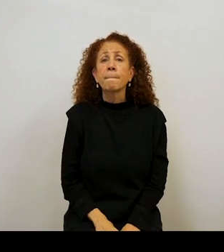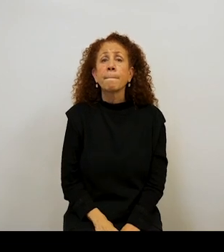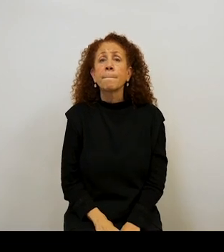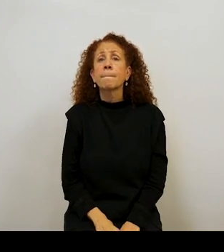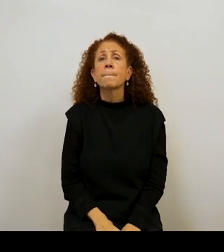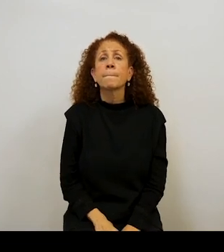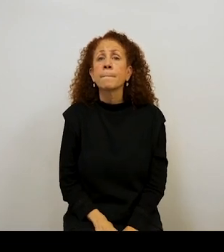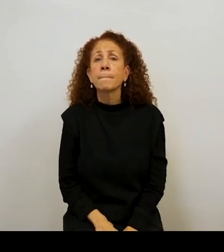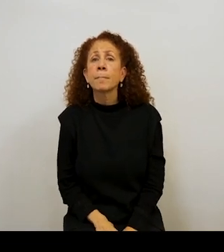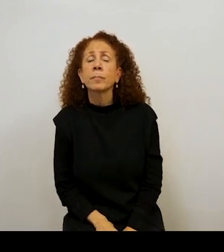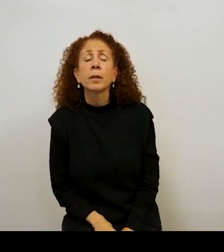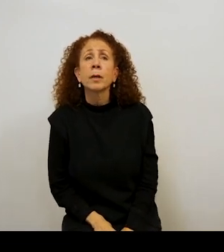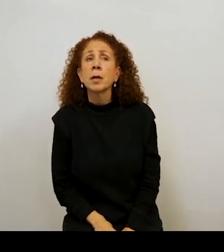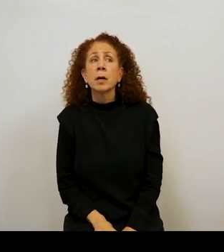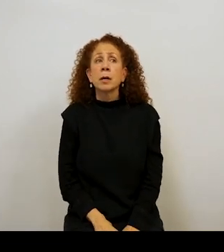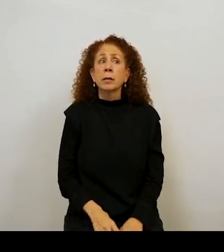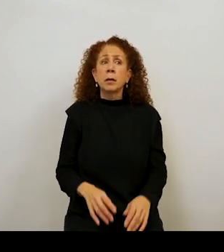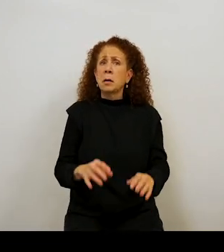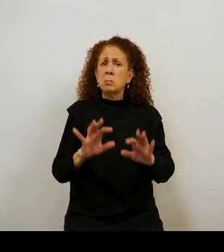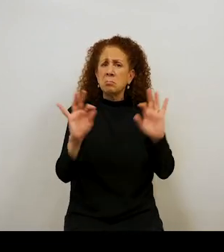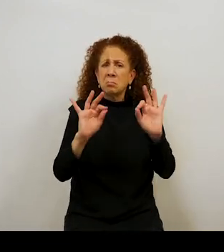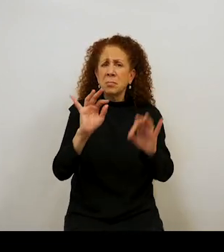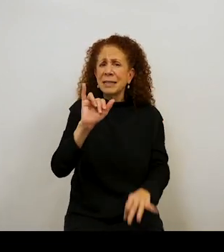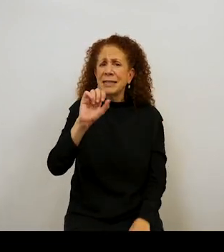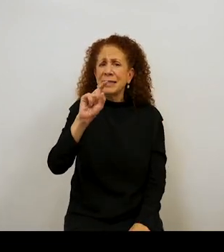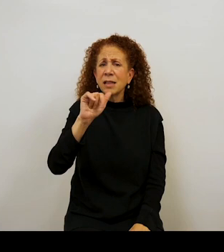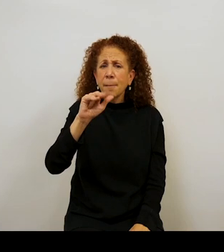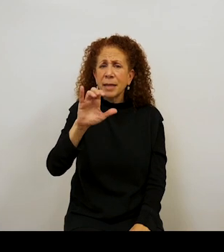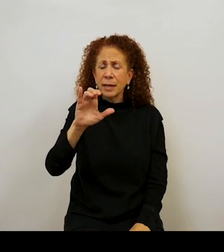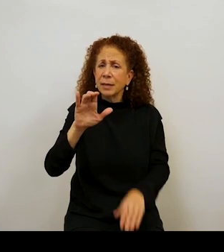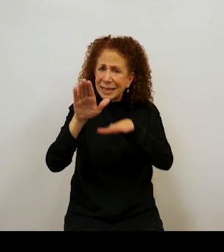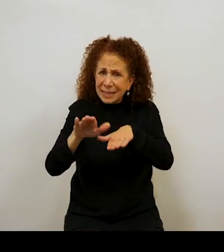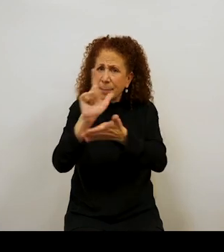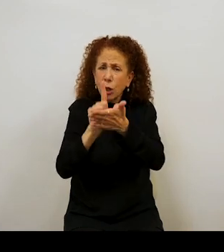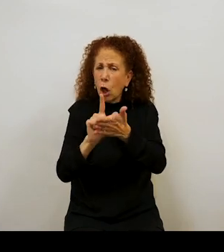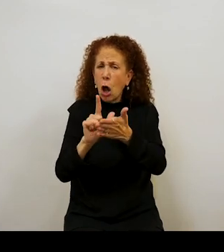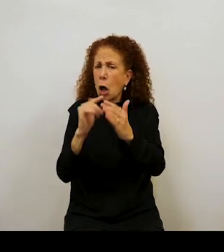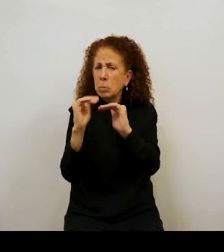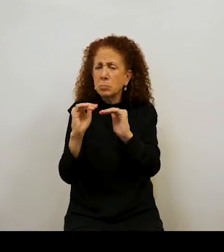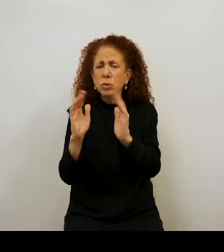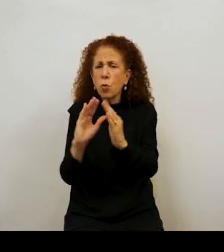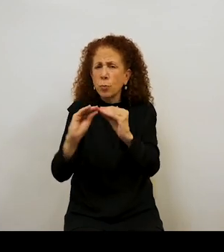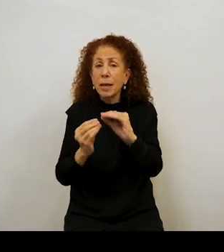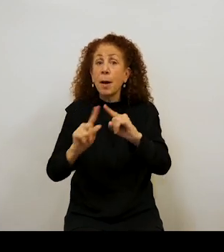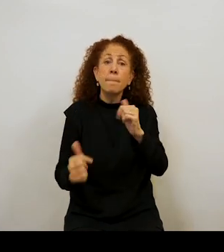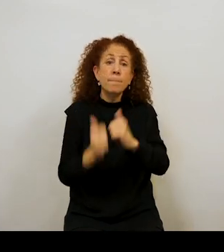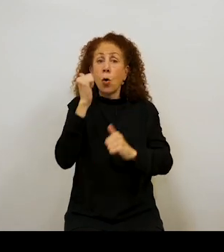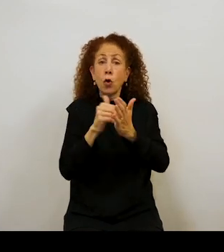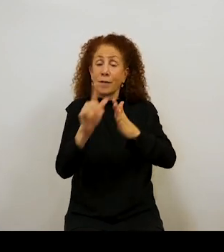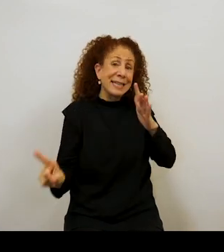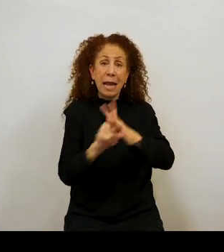And not a huge amount was specifically Islamic law, although that was there. But the thing that came up most often